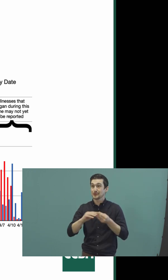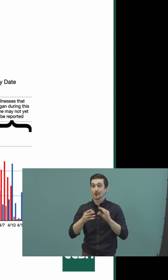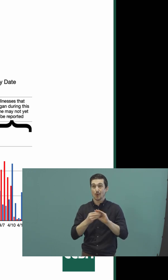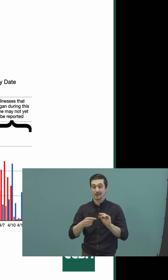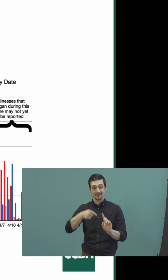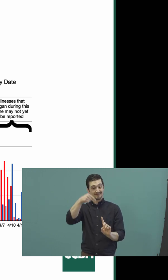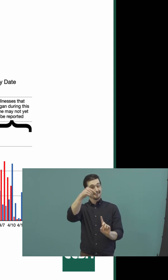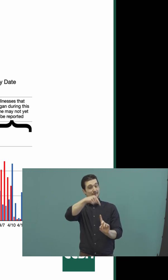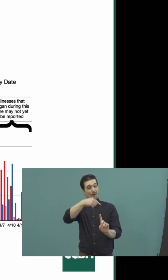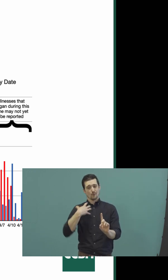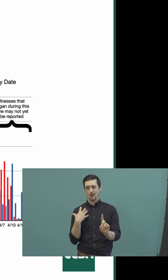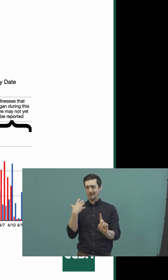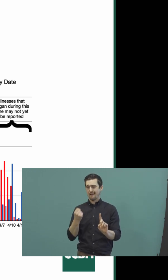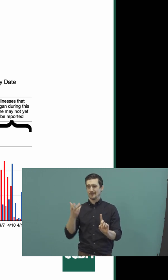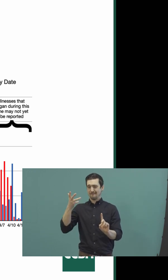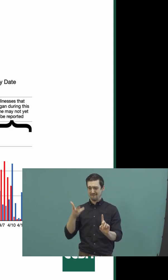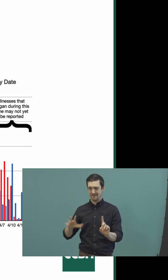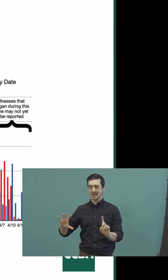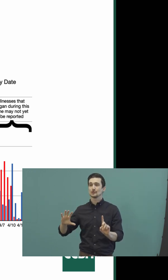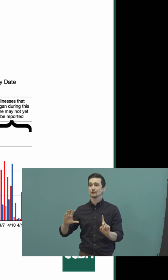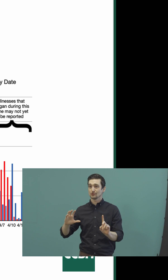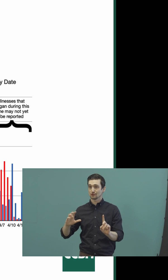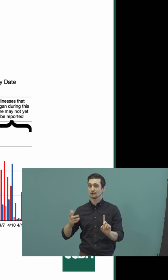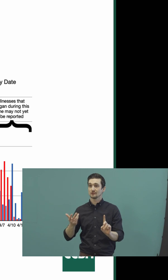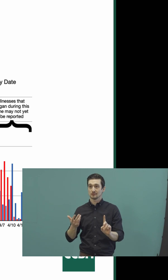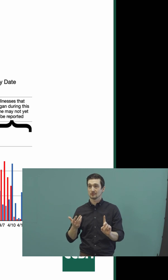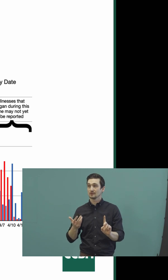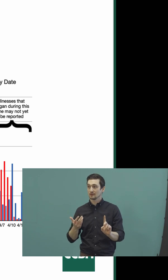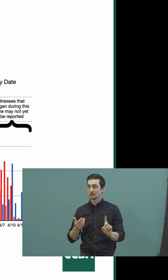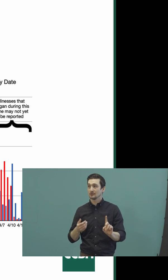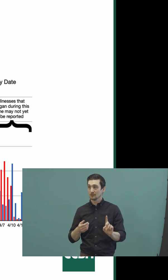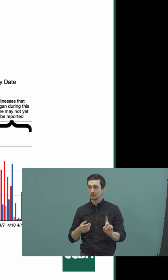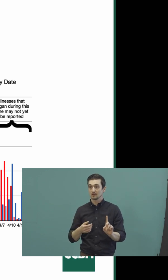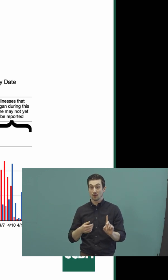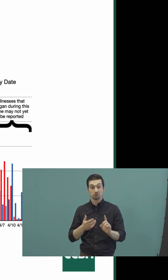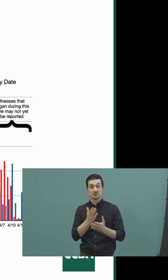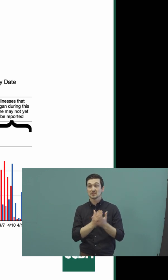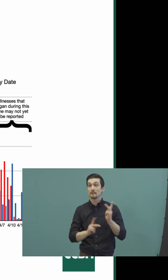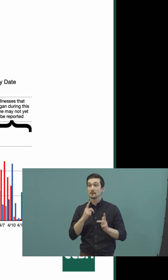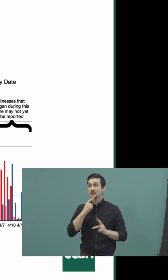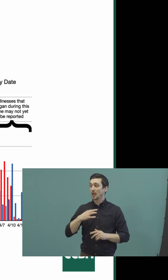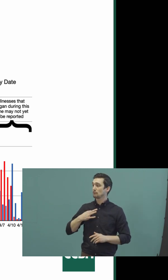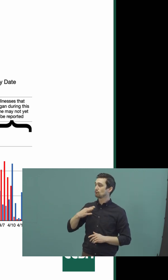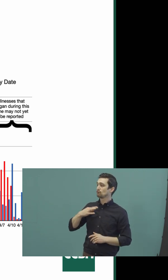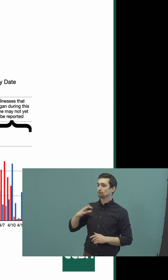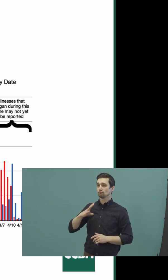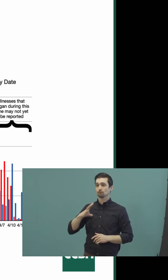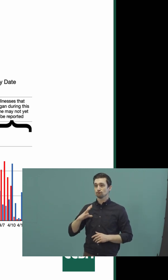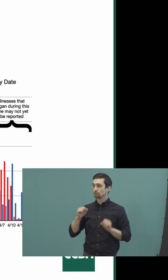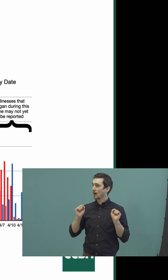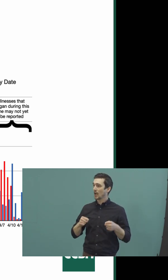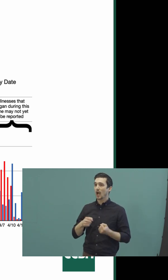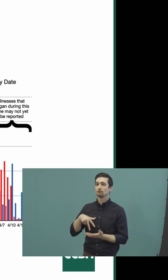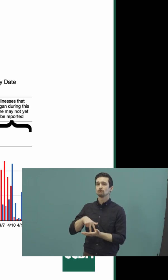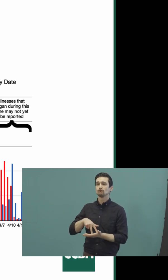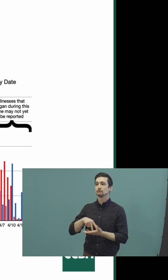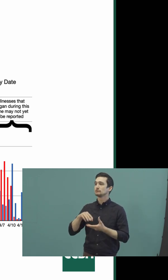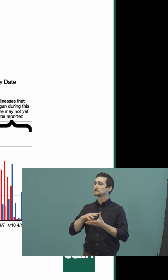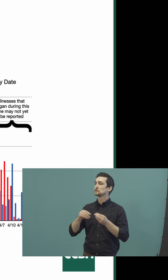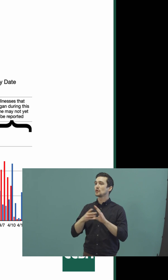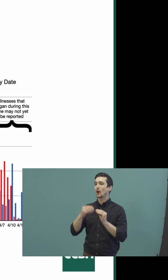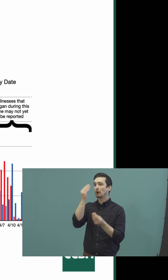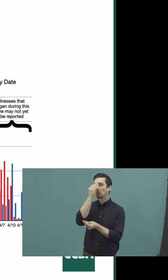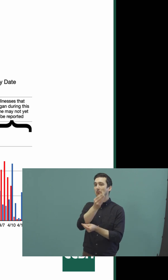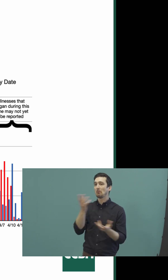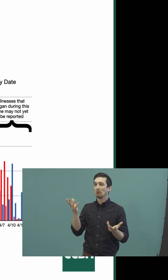They're important stories, and some of those individuals have indicated they would like to share their stories in a way that still protects their privacy.